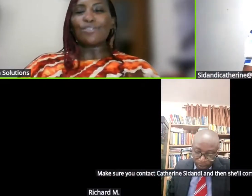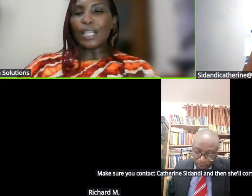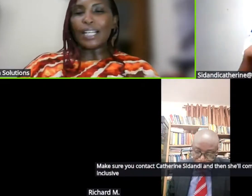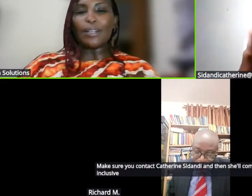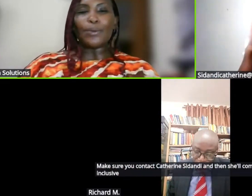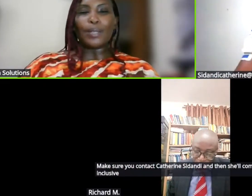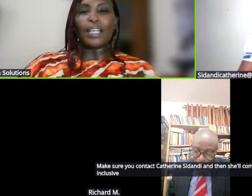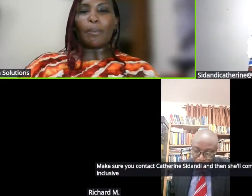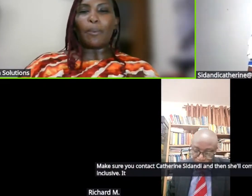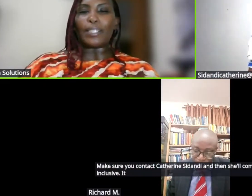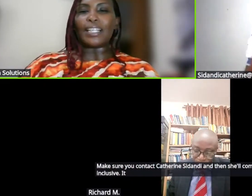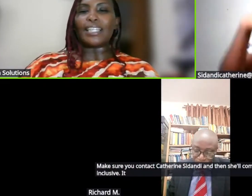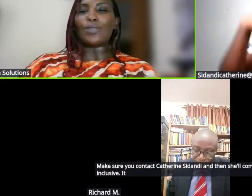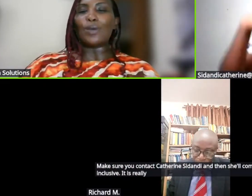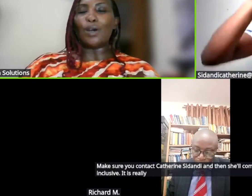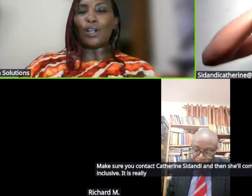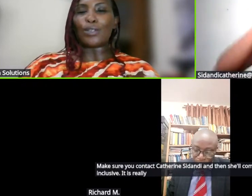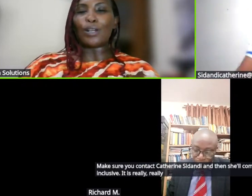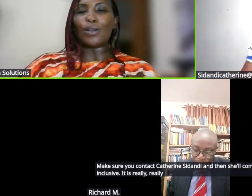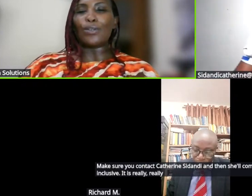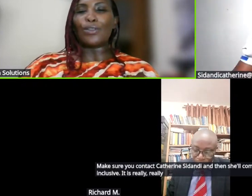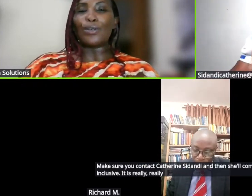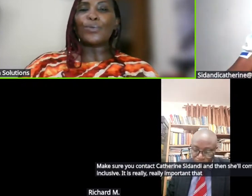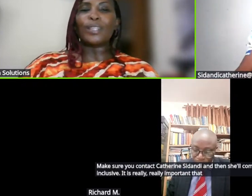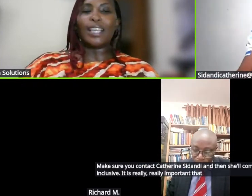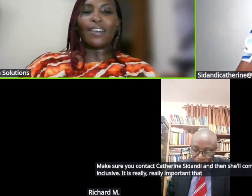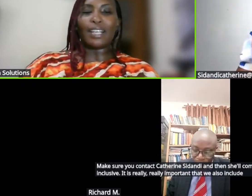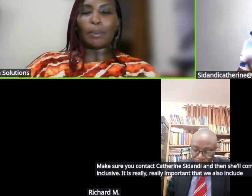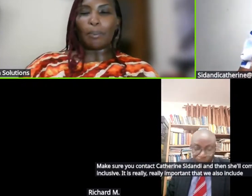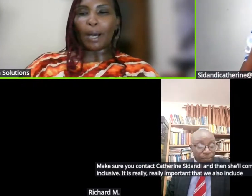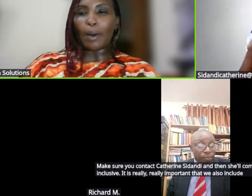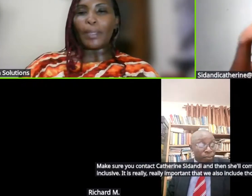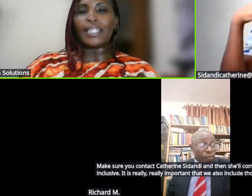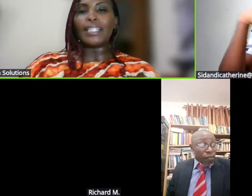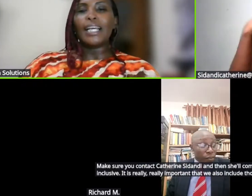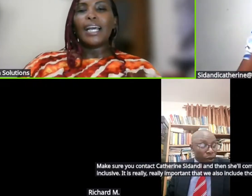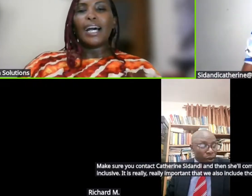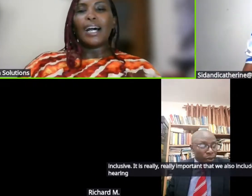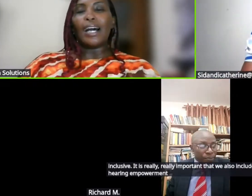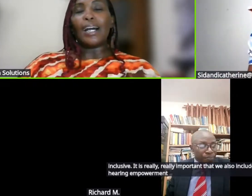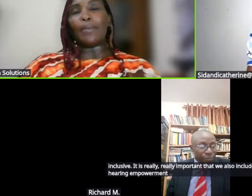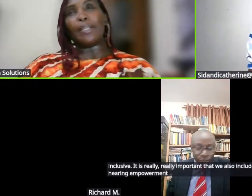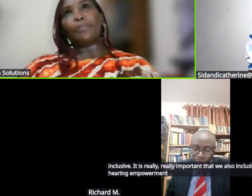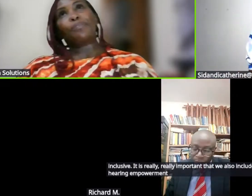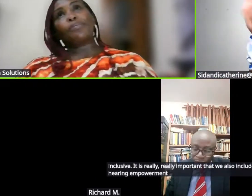is really important that we also include those with hearing empowerment.